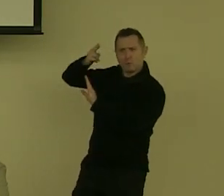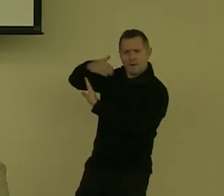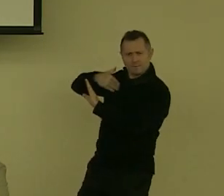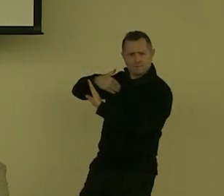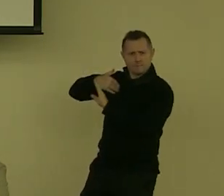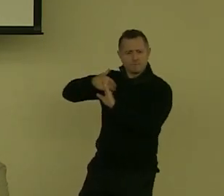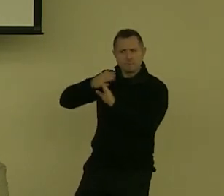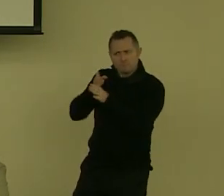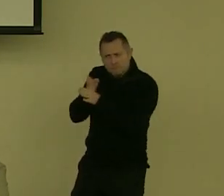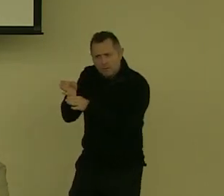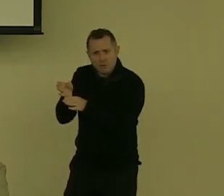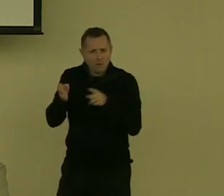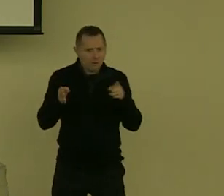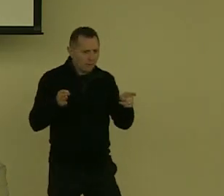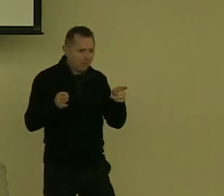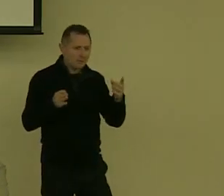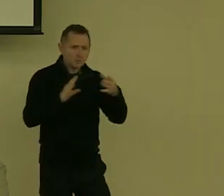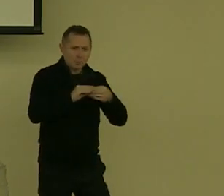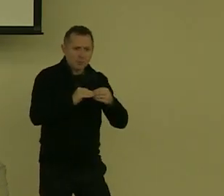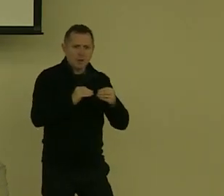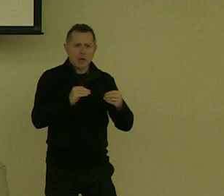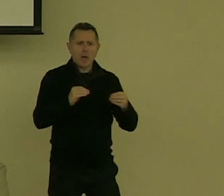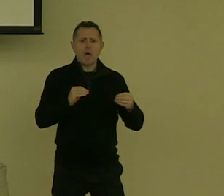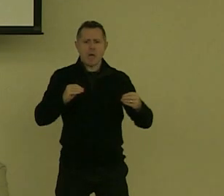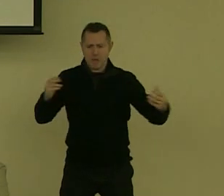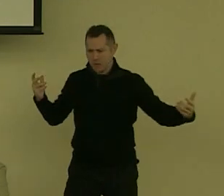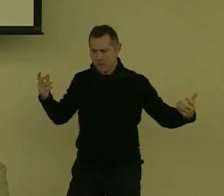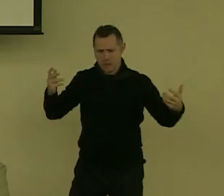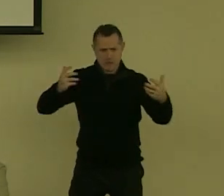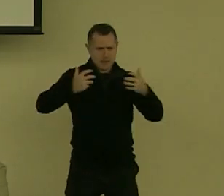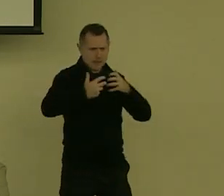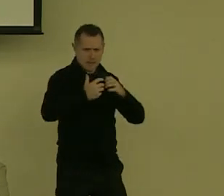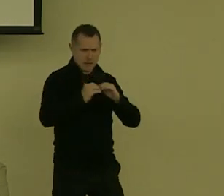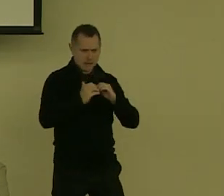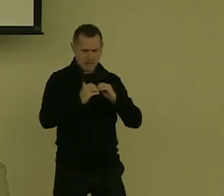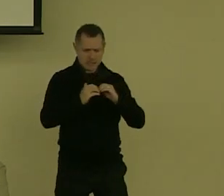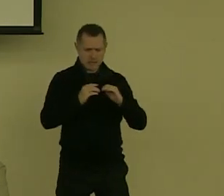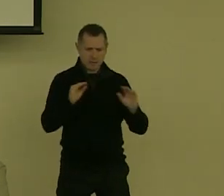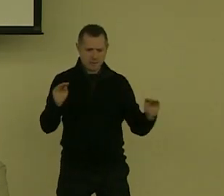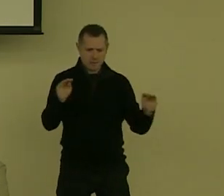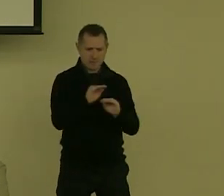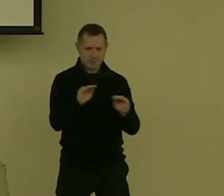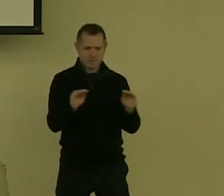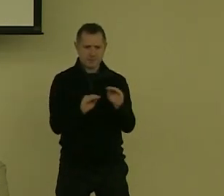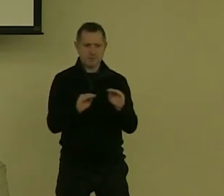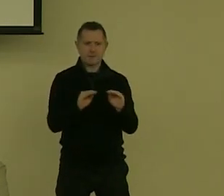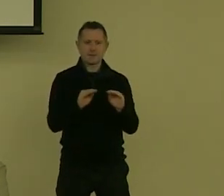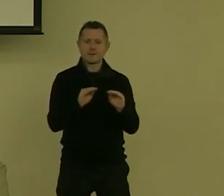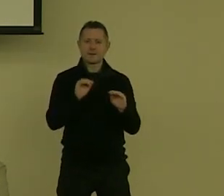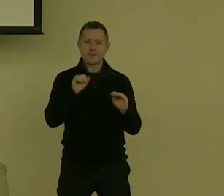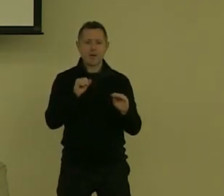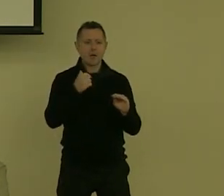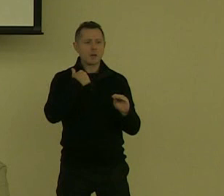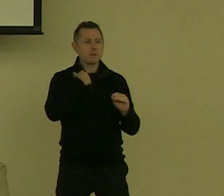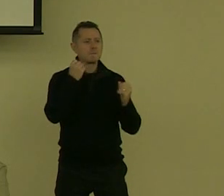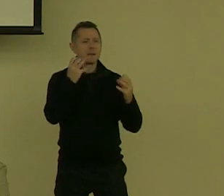It's intriguing to see them become more sophisticated in reading the medium. The medium can be read on so many levels. You know, you can read